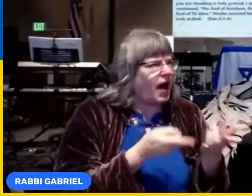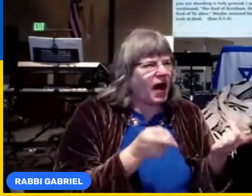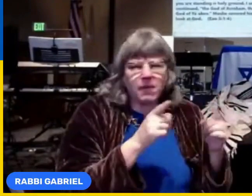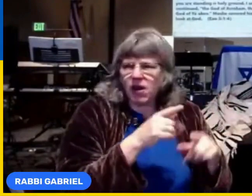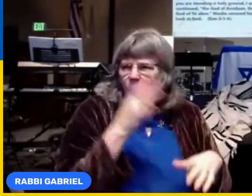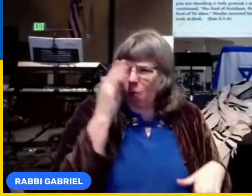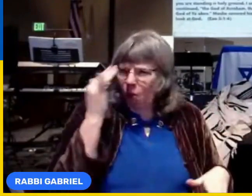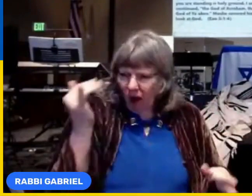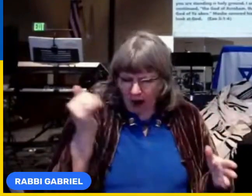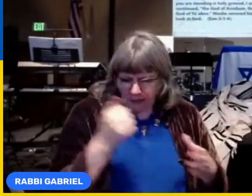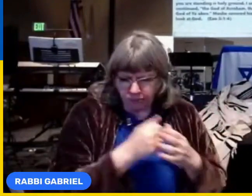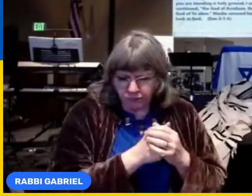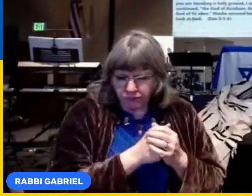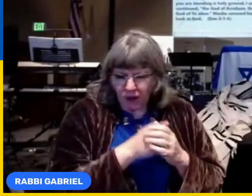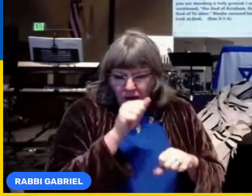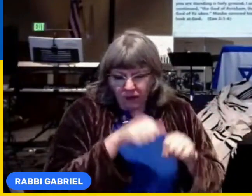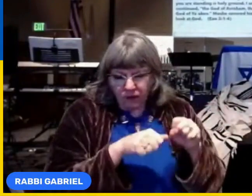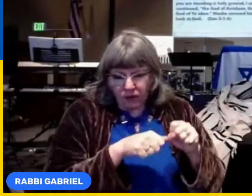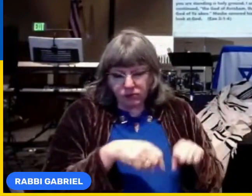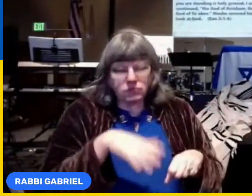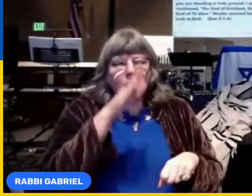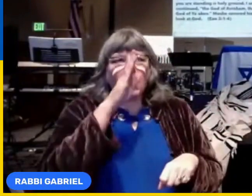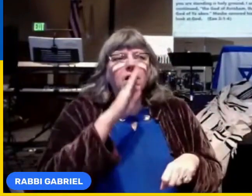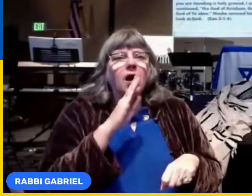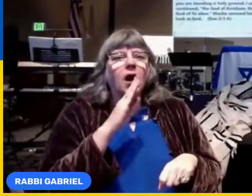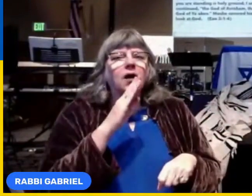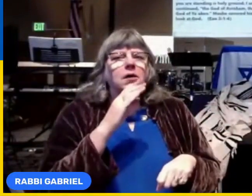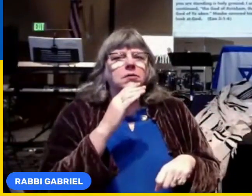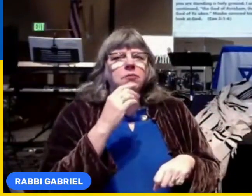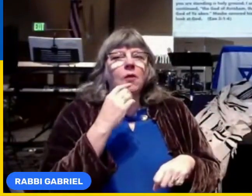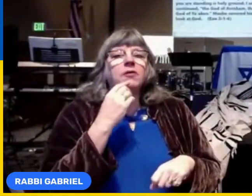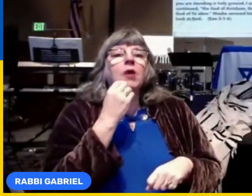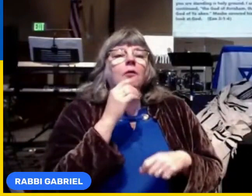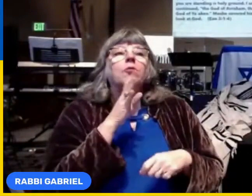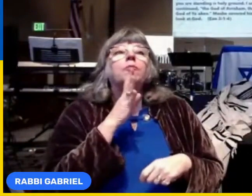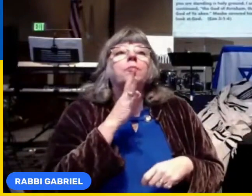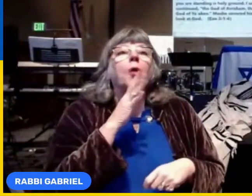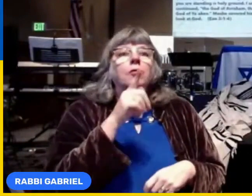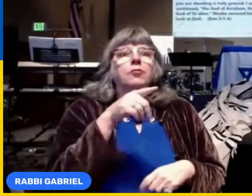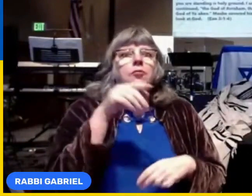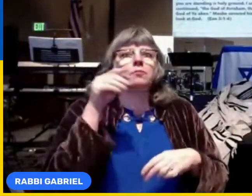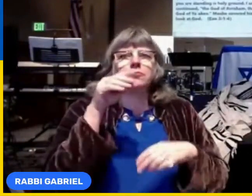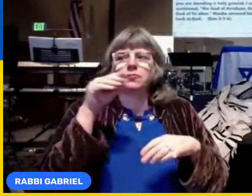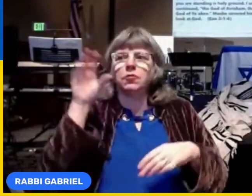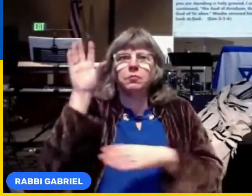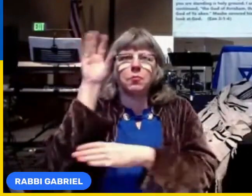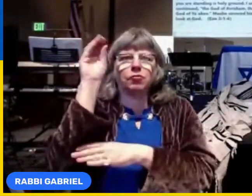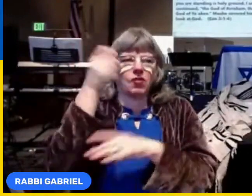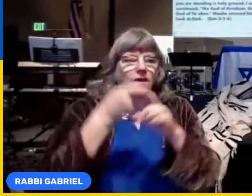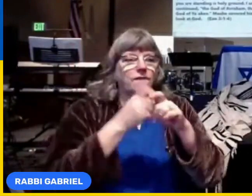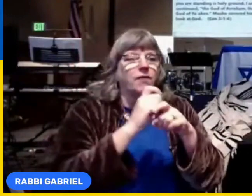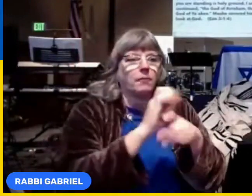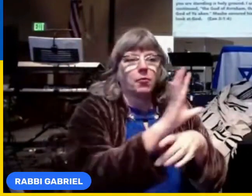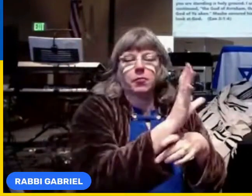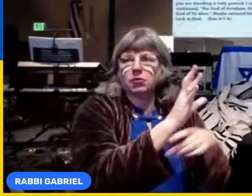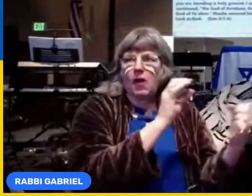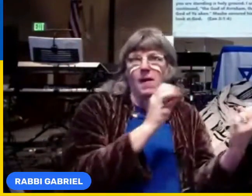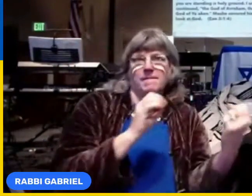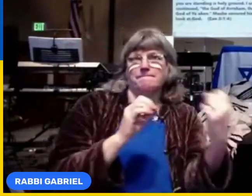to see, God called him from the middle of the bush. Moshe, Moshe, he answered, here I am.